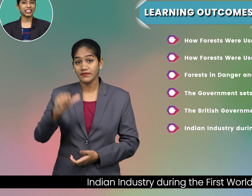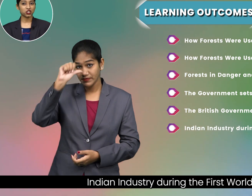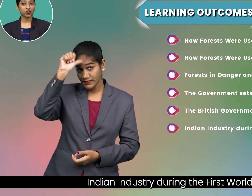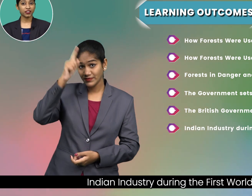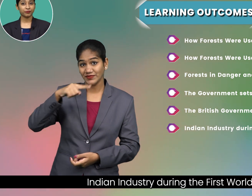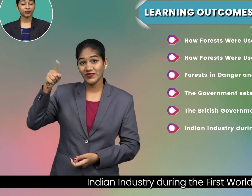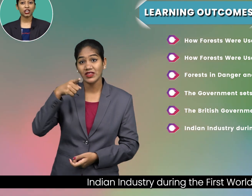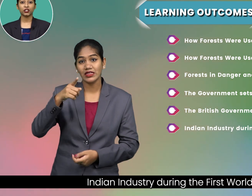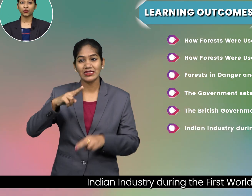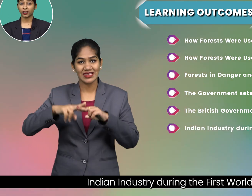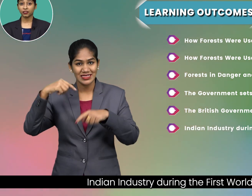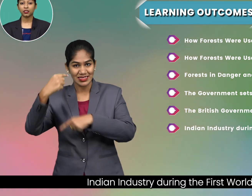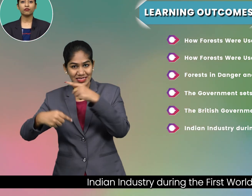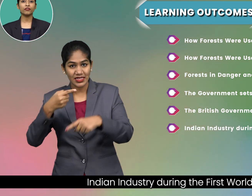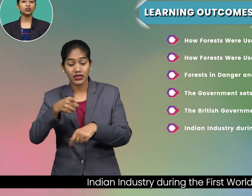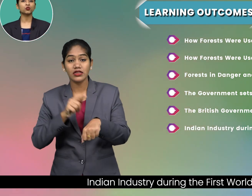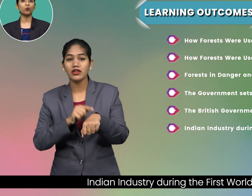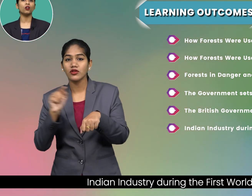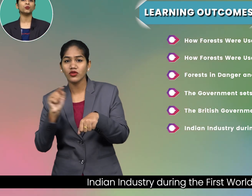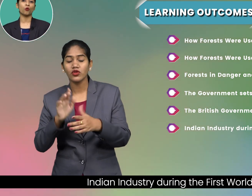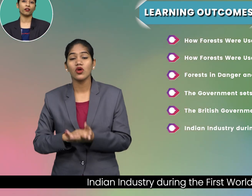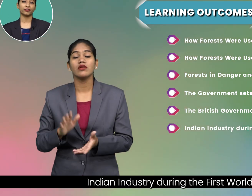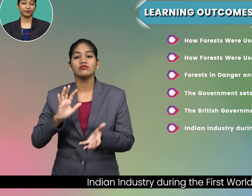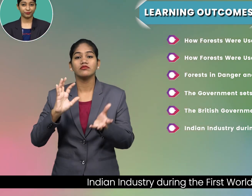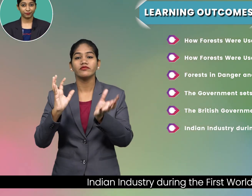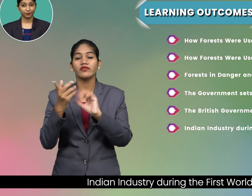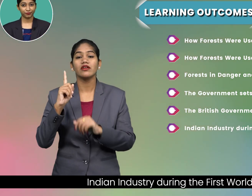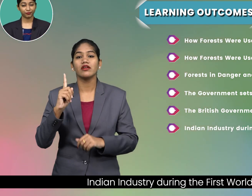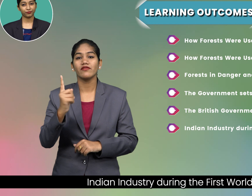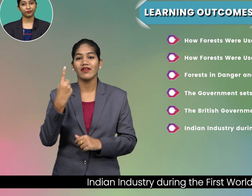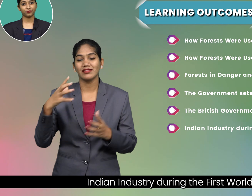Indian industry during the First World War.